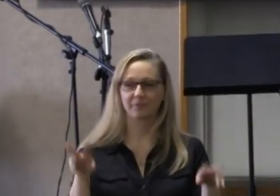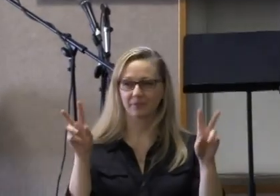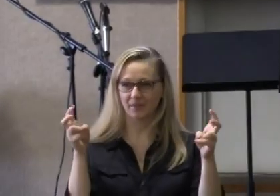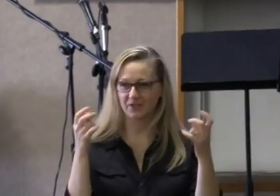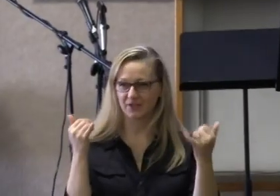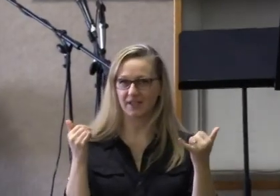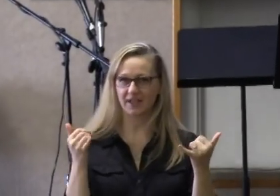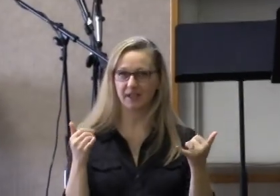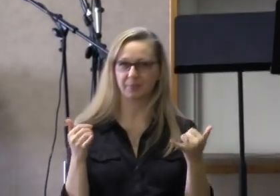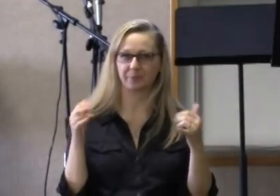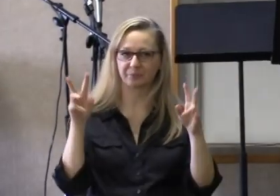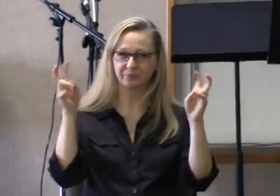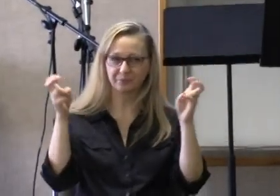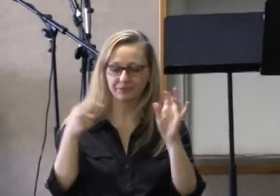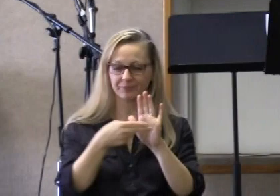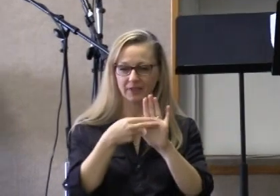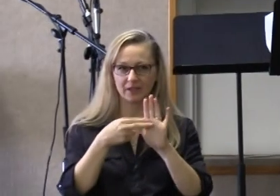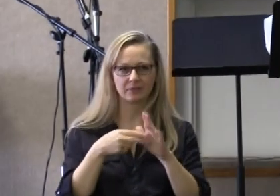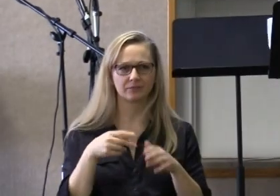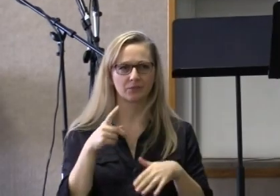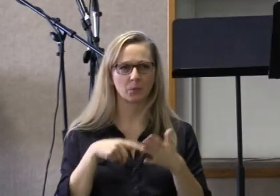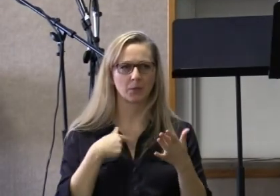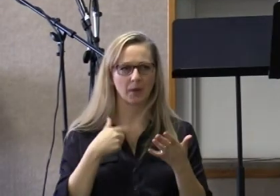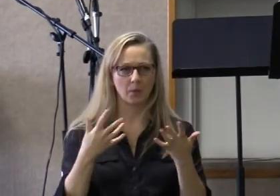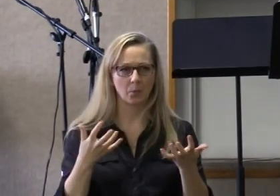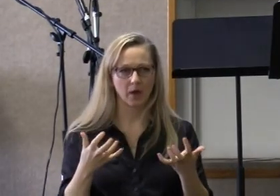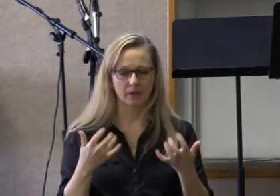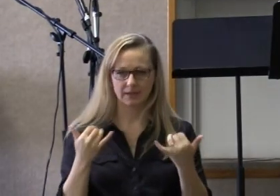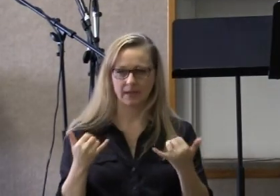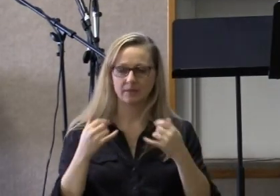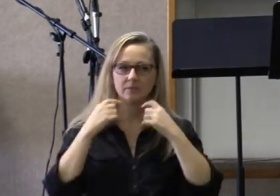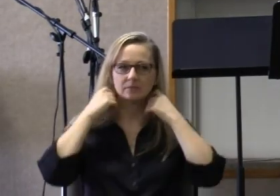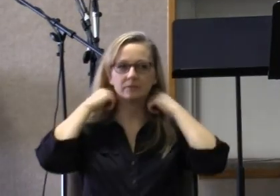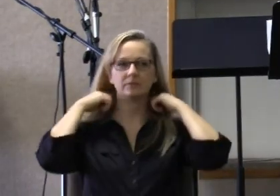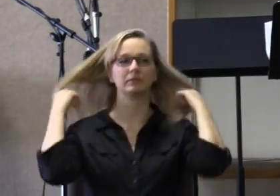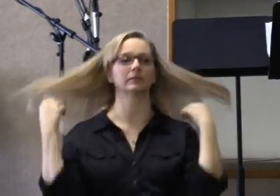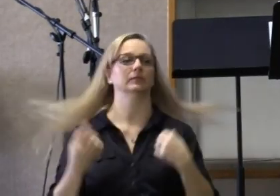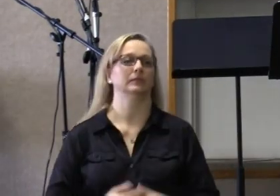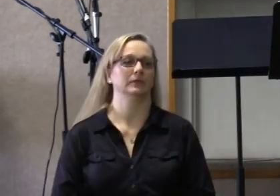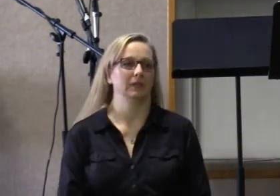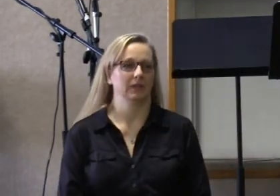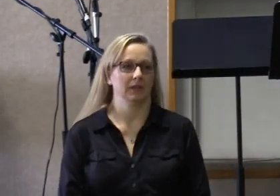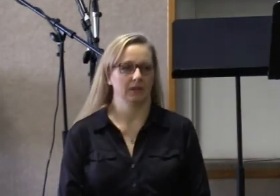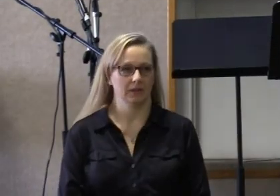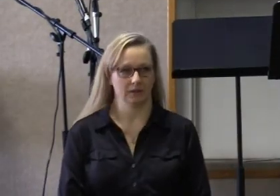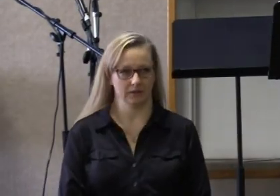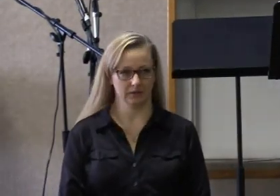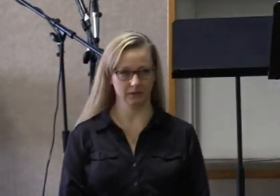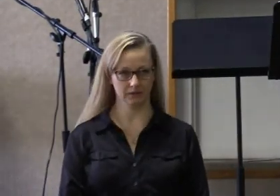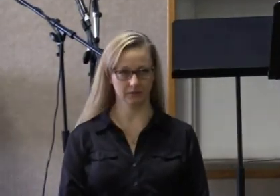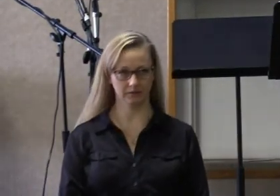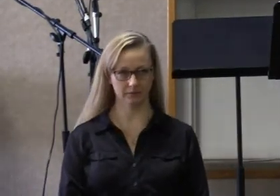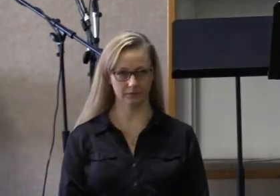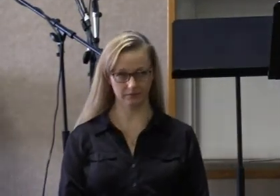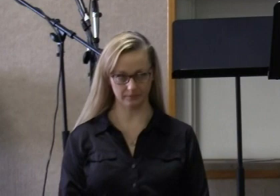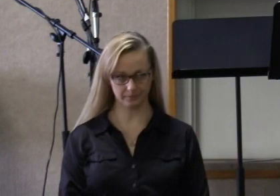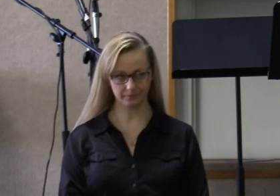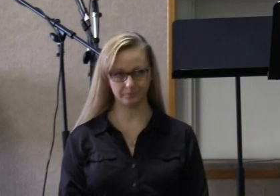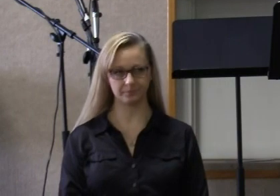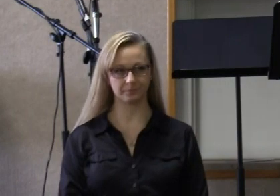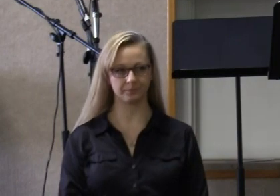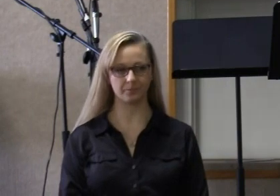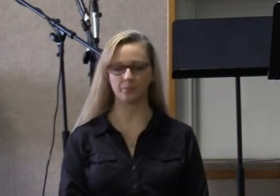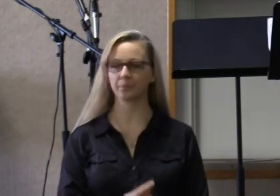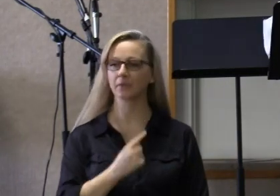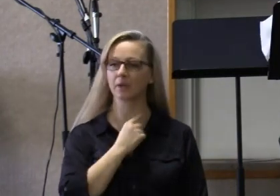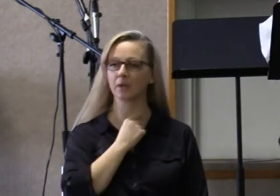want can drive us into doing all sorts of things. For instance, a priest, a minister, and a rabbi